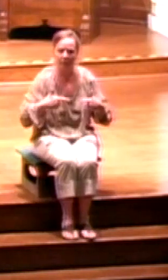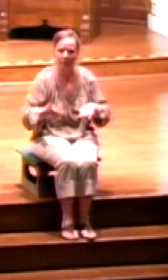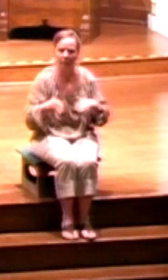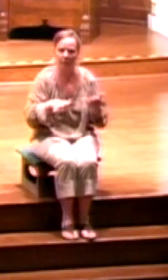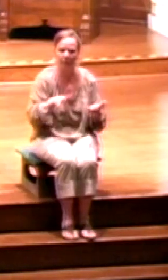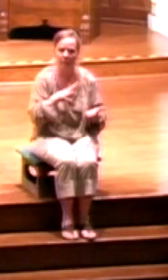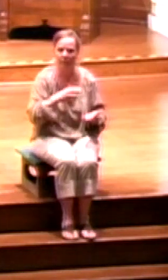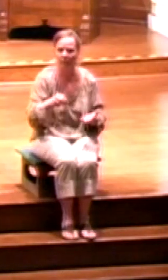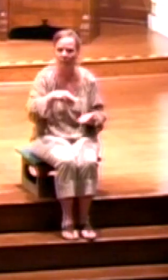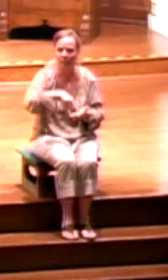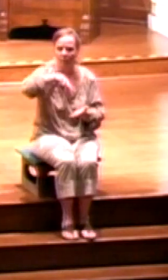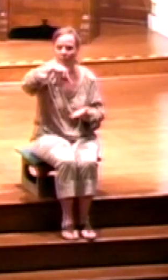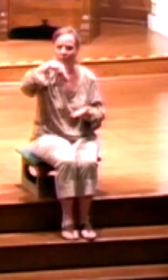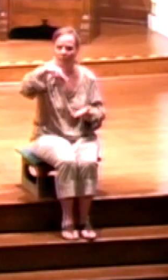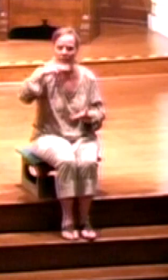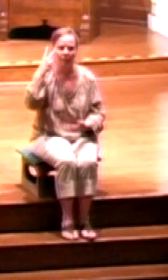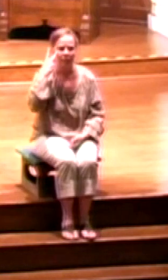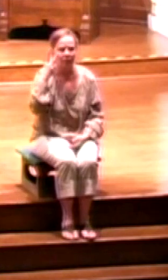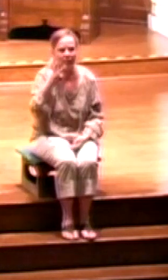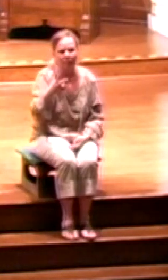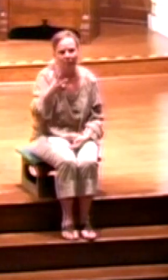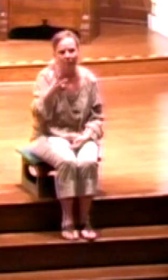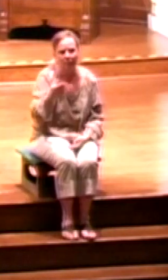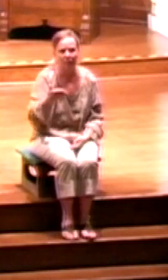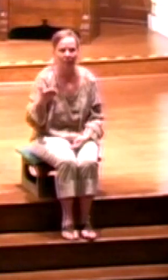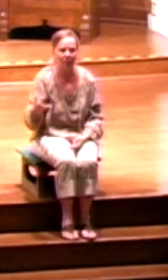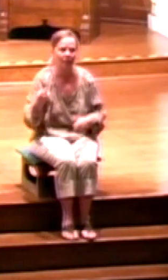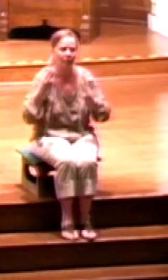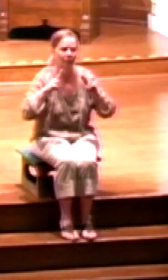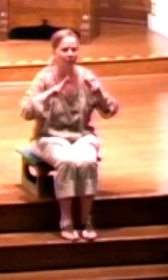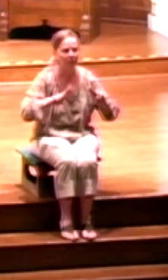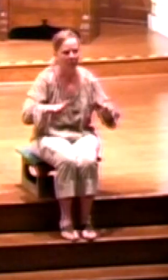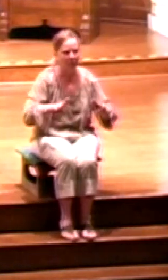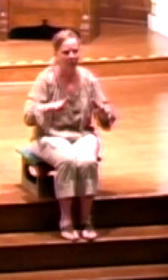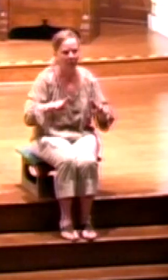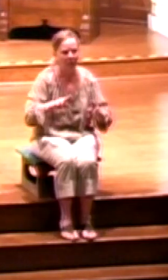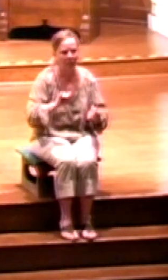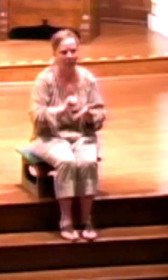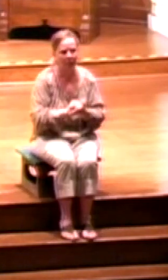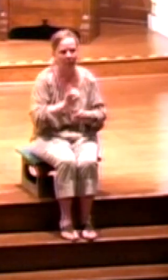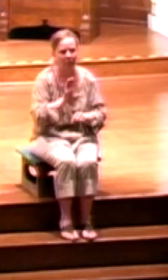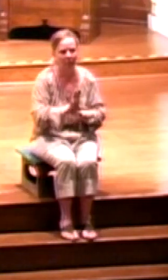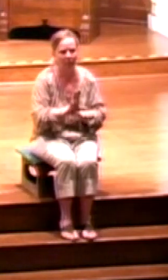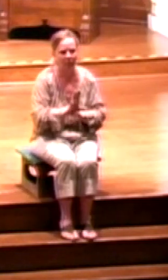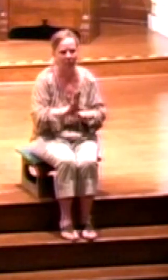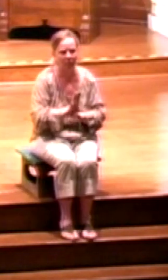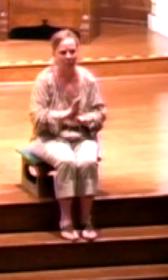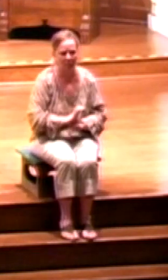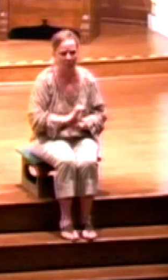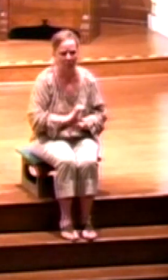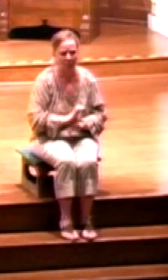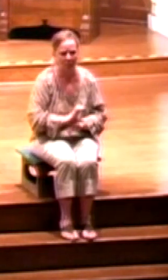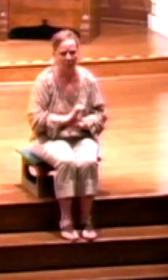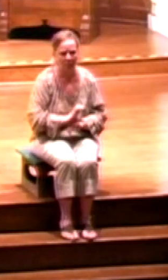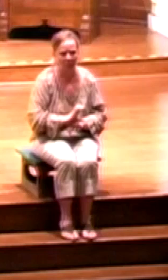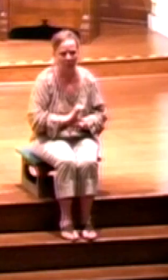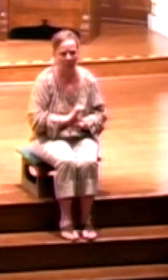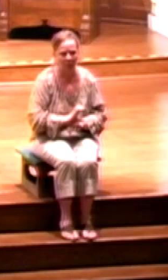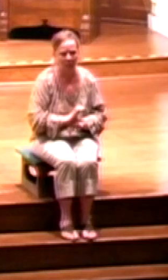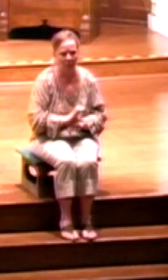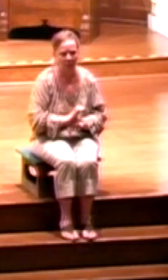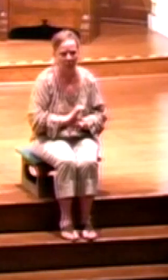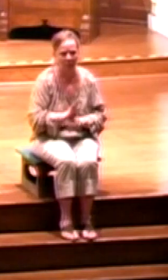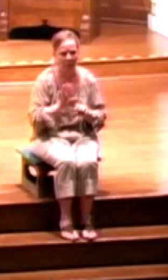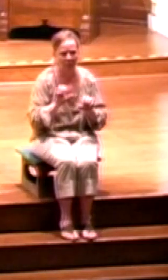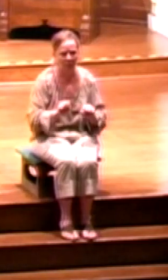we will see things happen. It is the way that the church can express itself in the deepest way possible, and in that way,